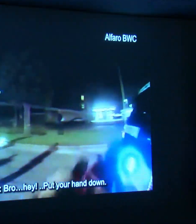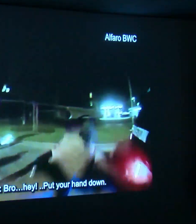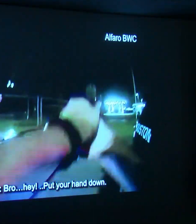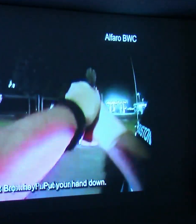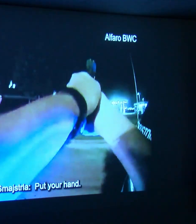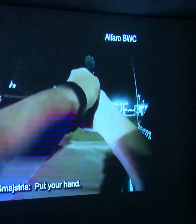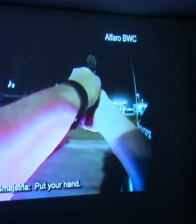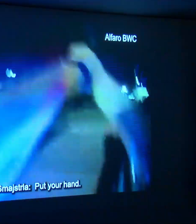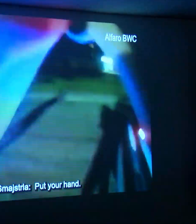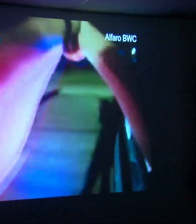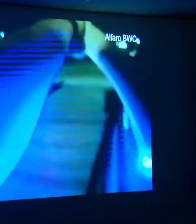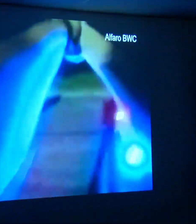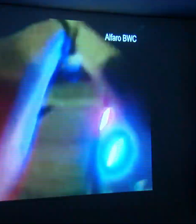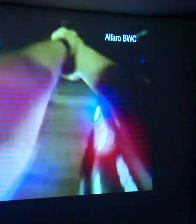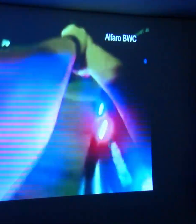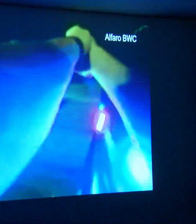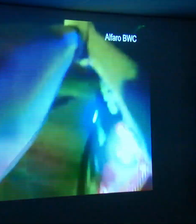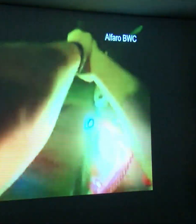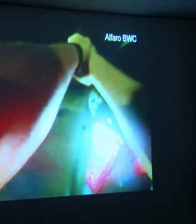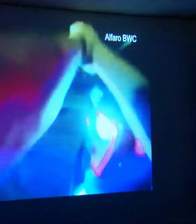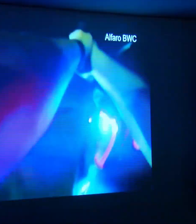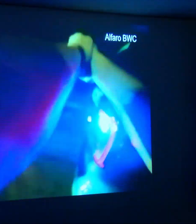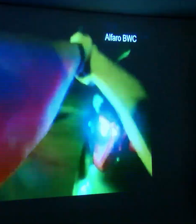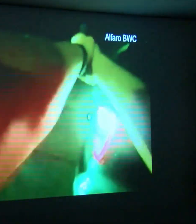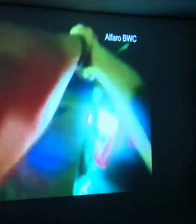Put your hand down. All